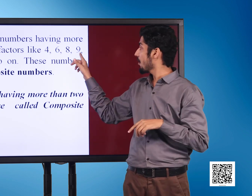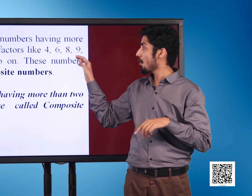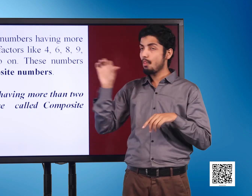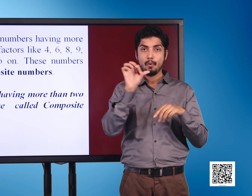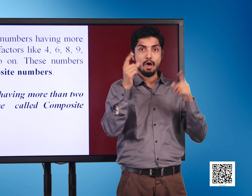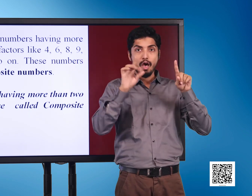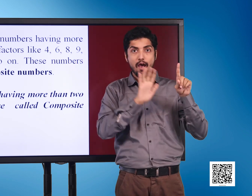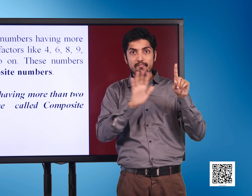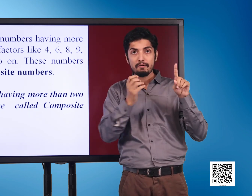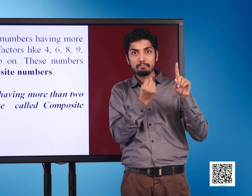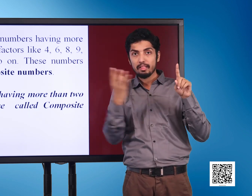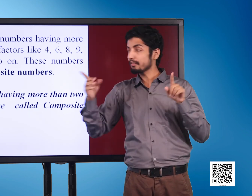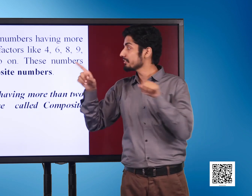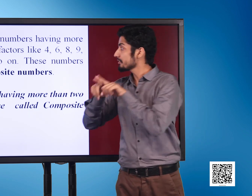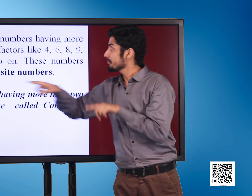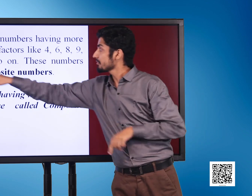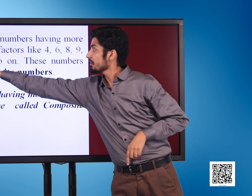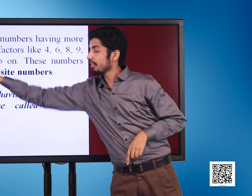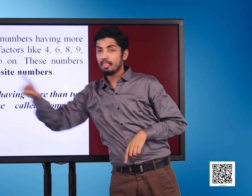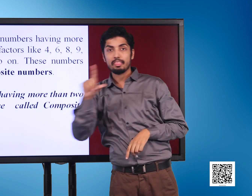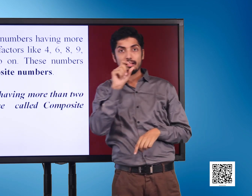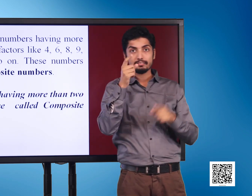9, 10, and so on.